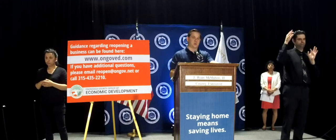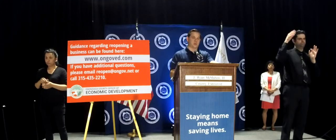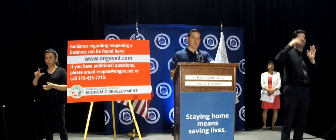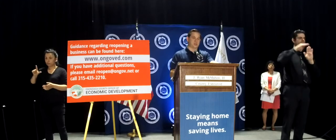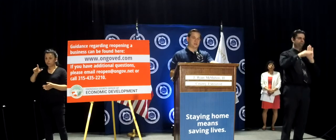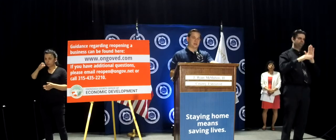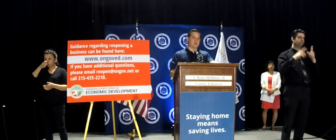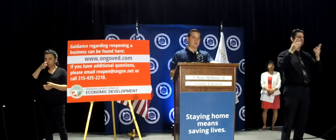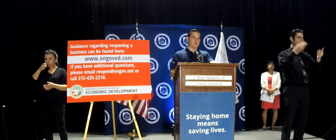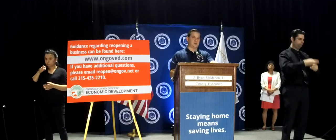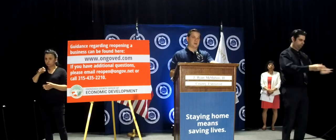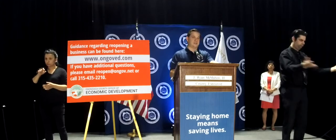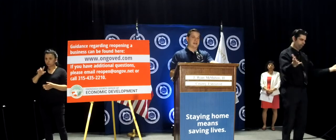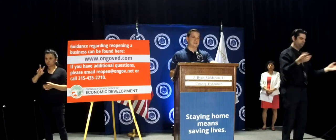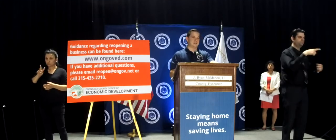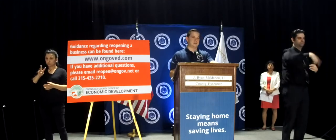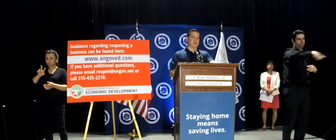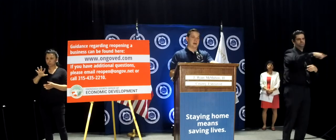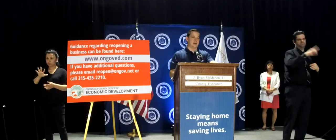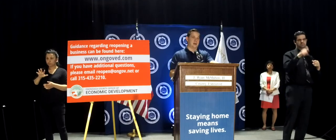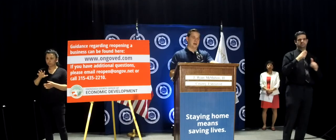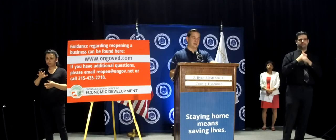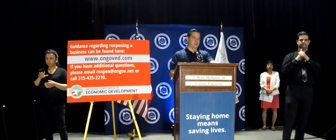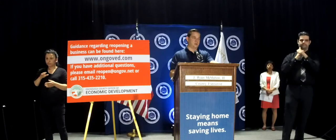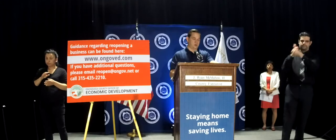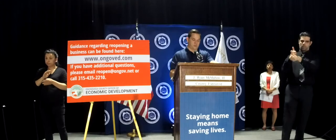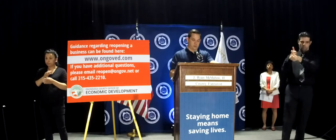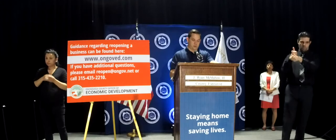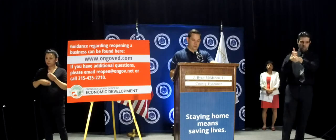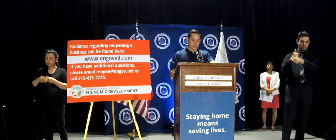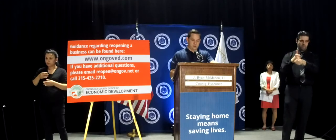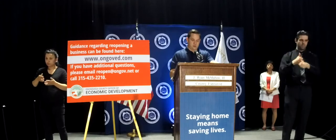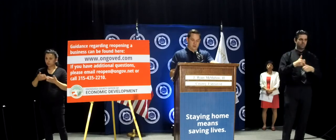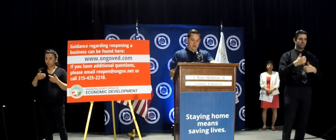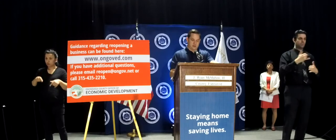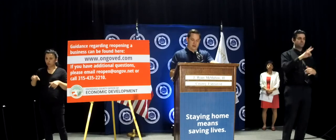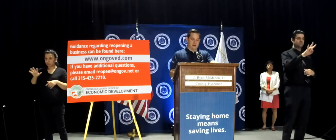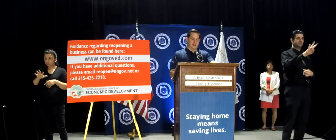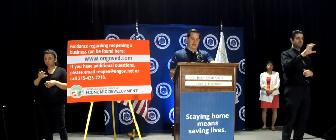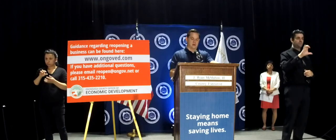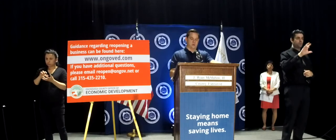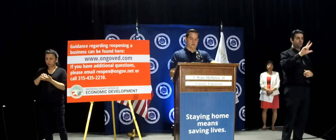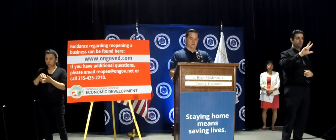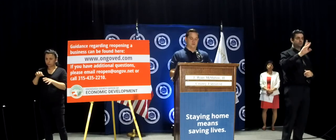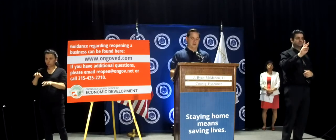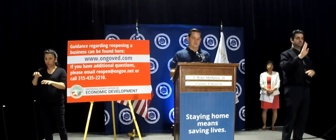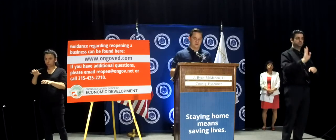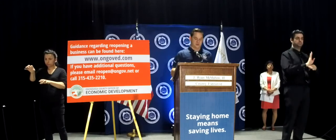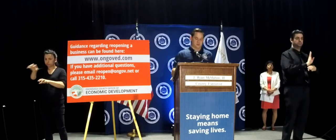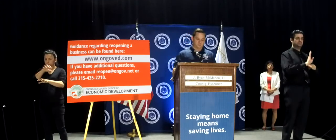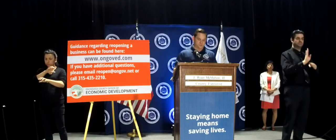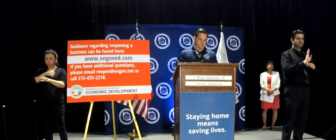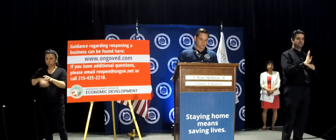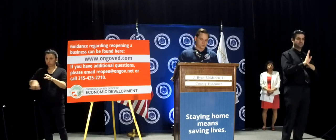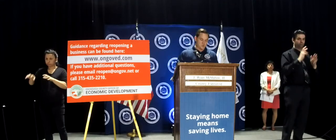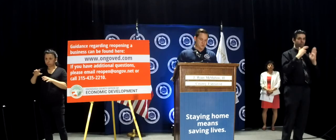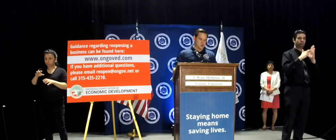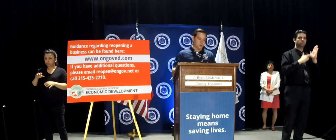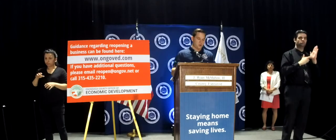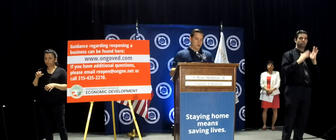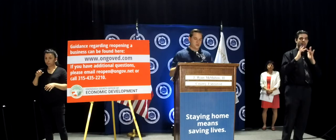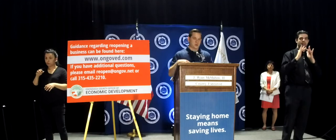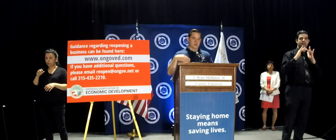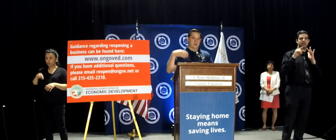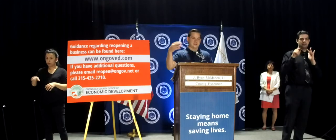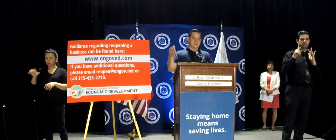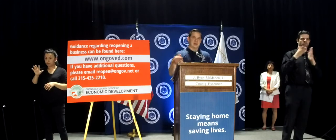businesses in the region that have attested online at New York Forward. I think in Onondaga County we're close to 550.